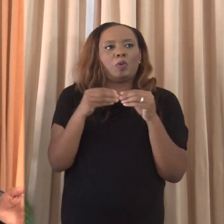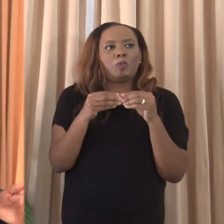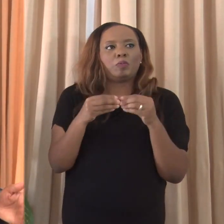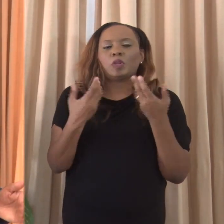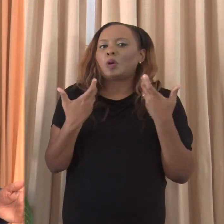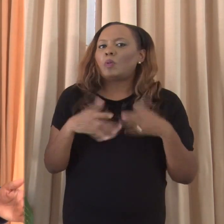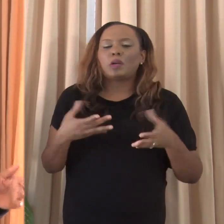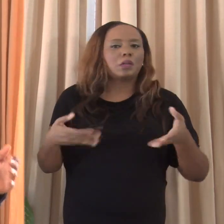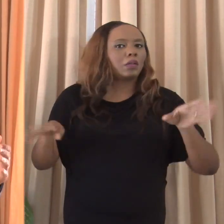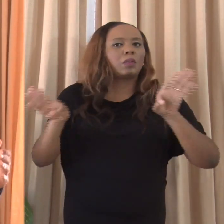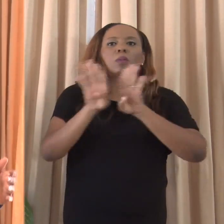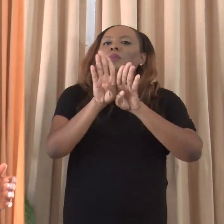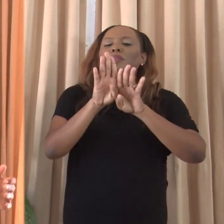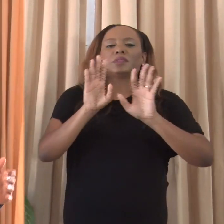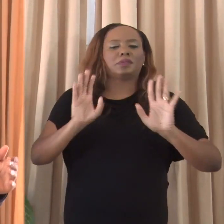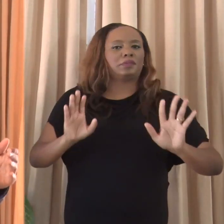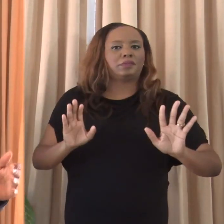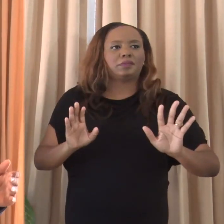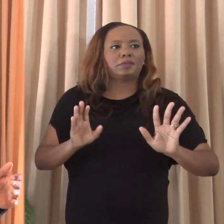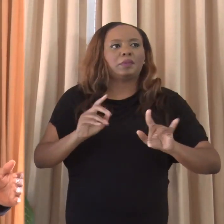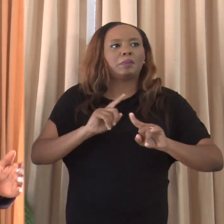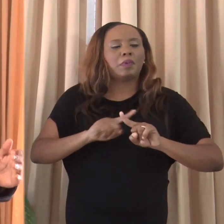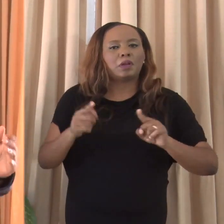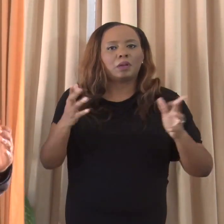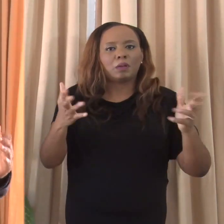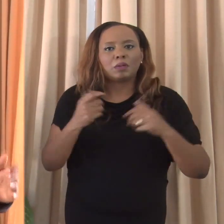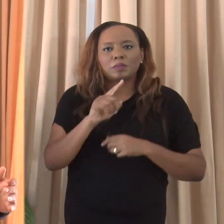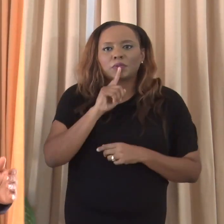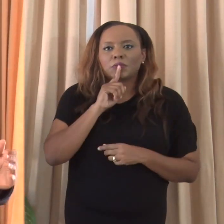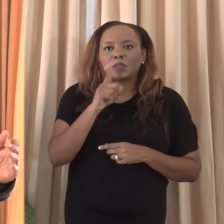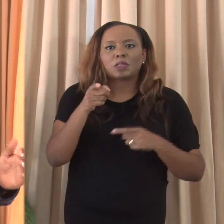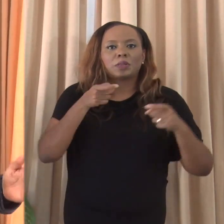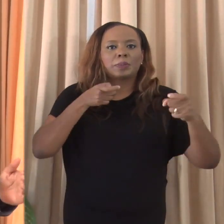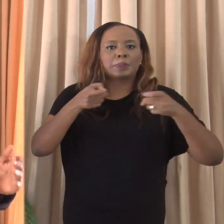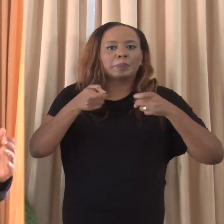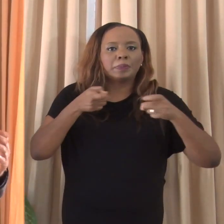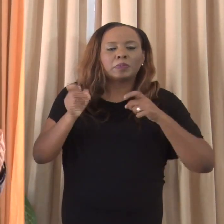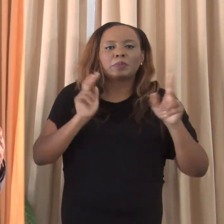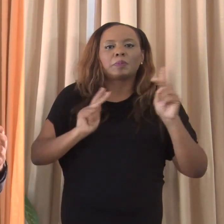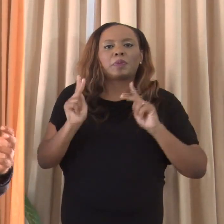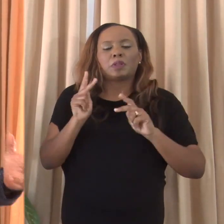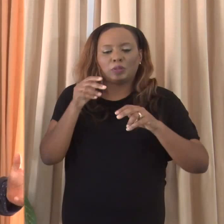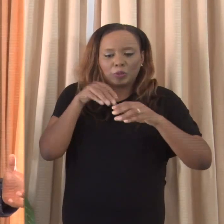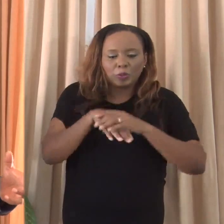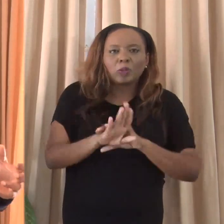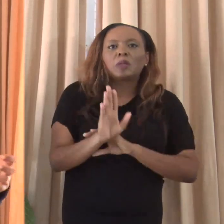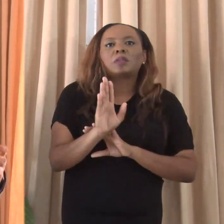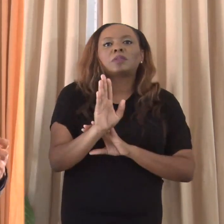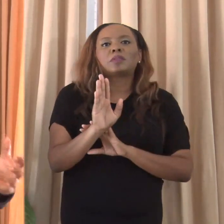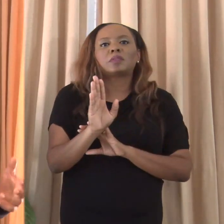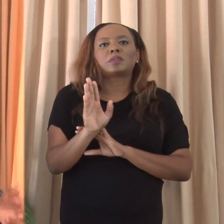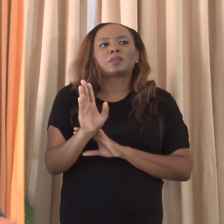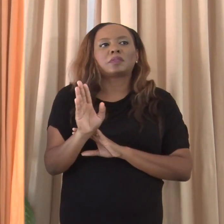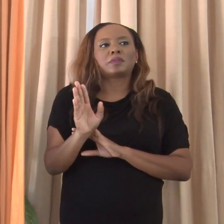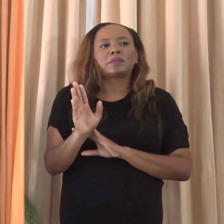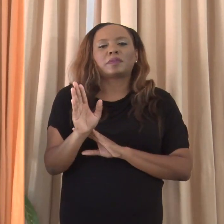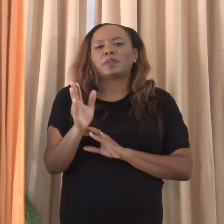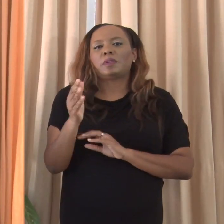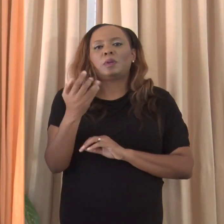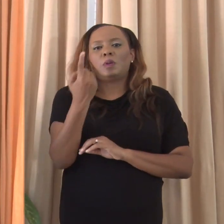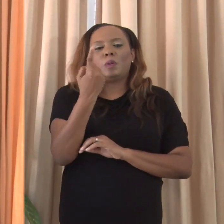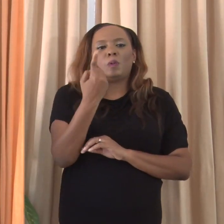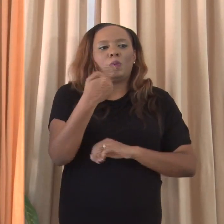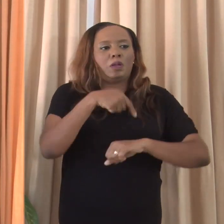close the supermarket, but at the same time you want to make sure that you manage the amount of people who are doing throughput at any one